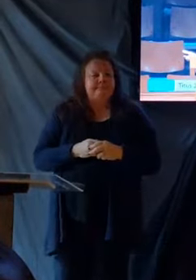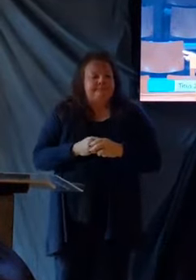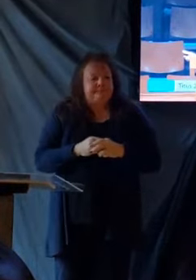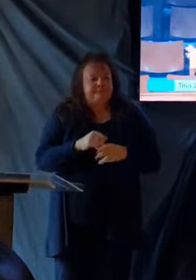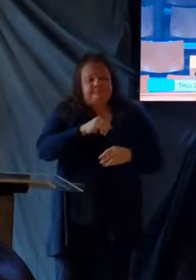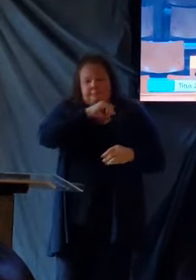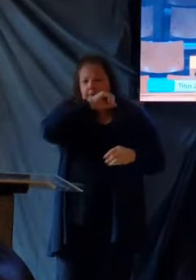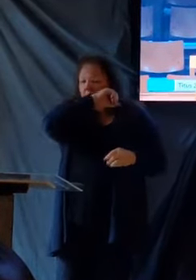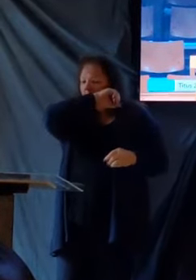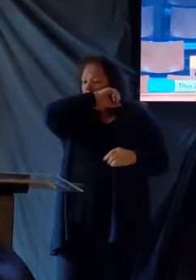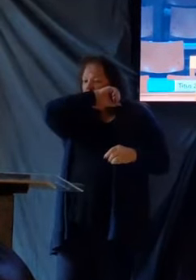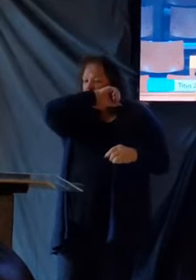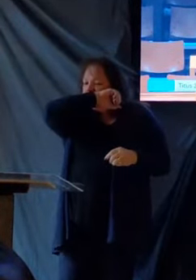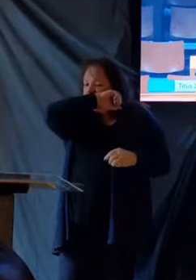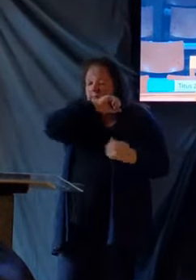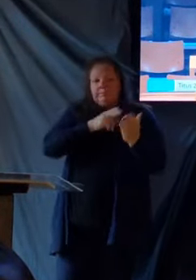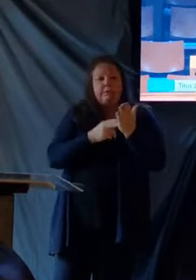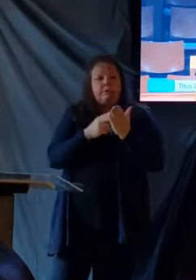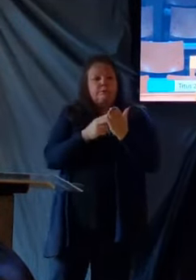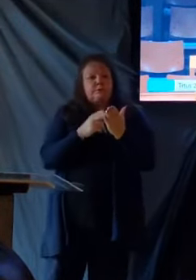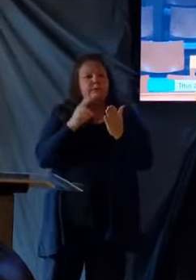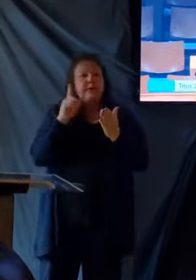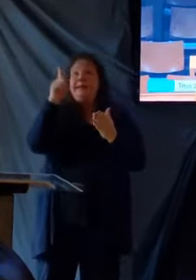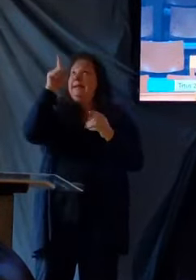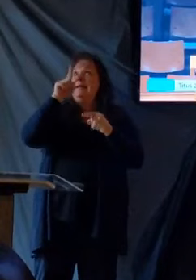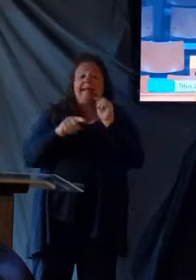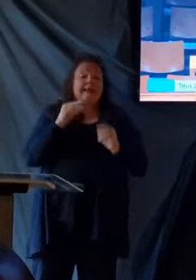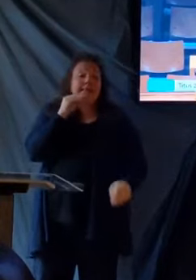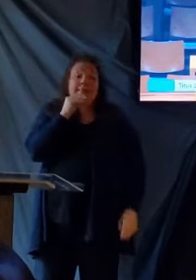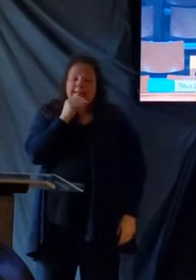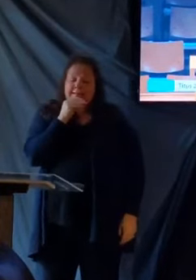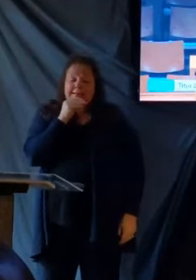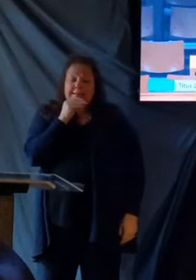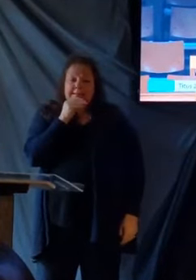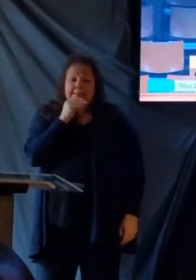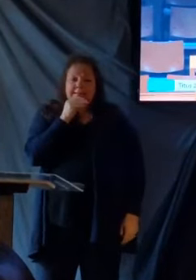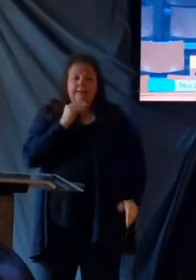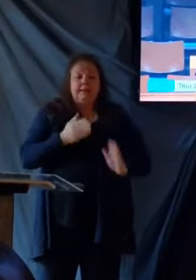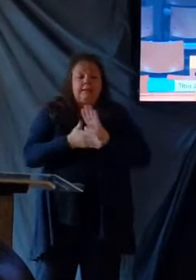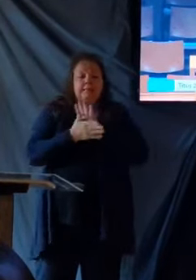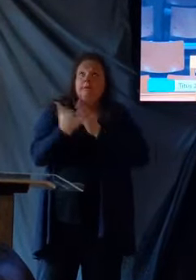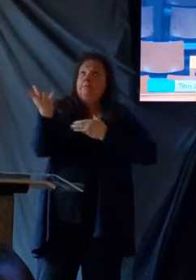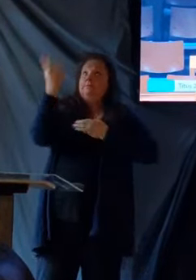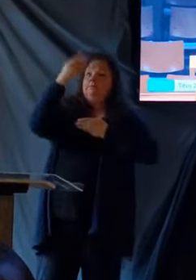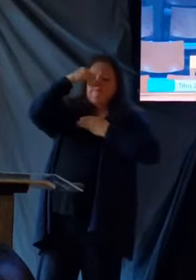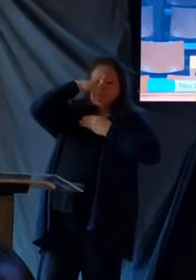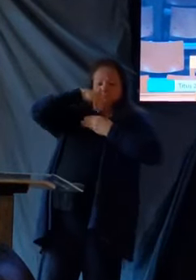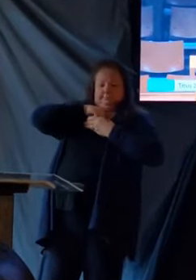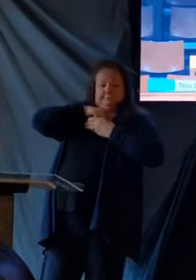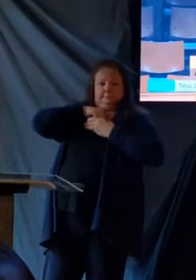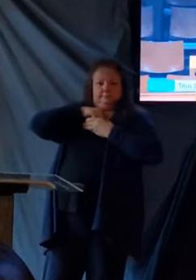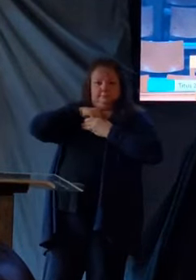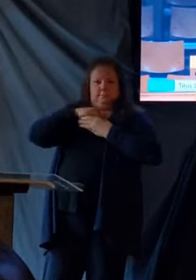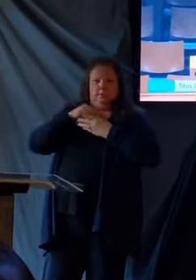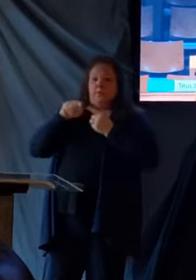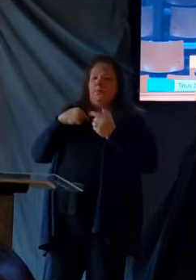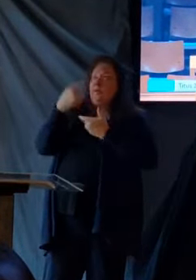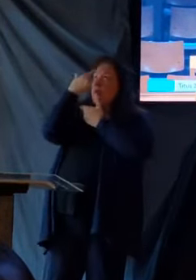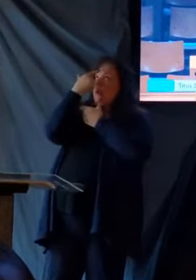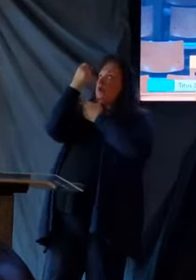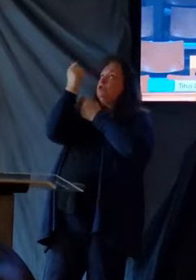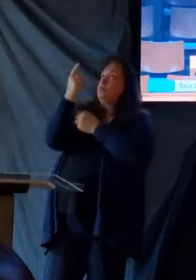That truth that comes from the God who cannot lie. When it really becomes part of our life, through faith in